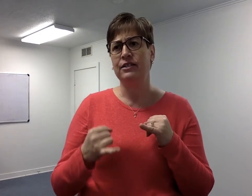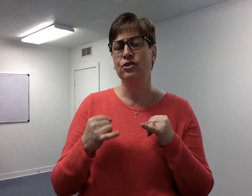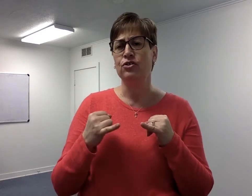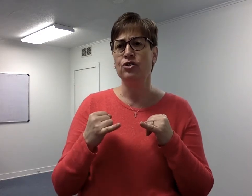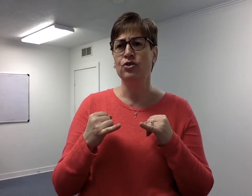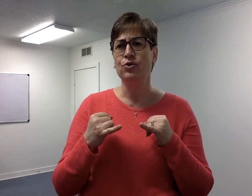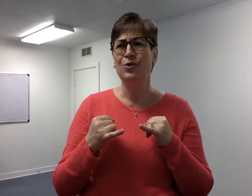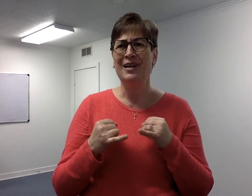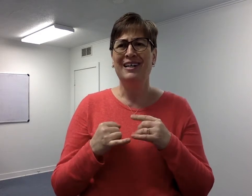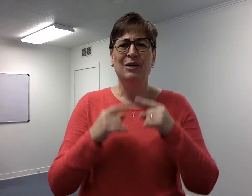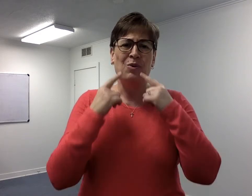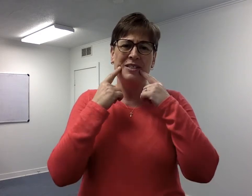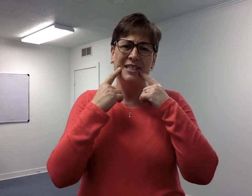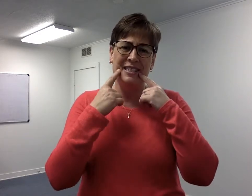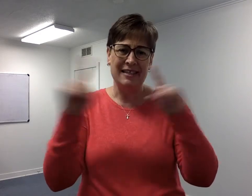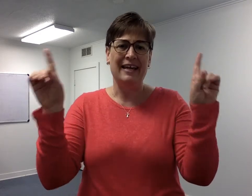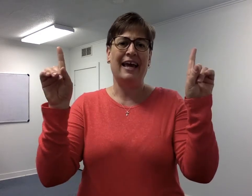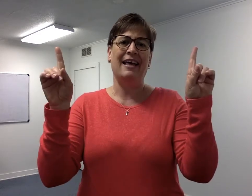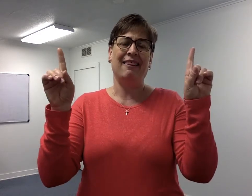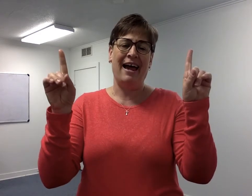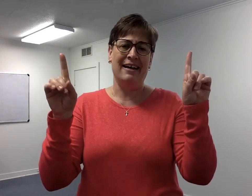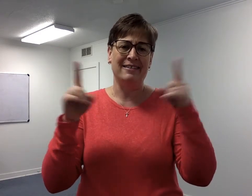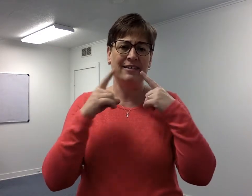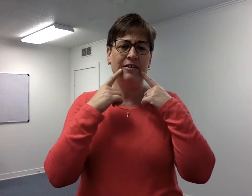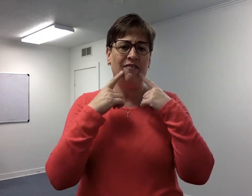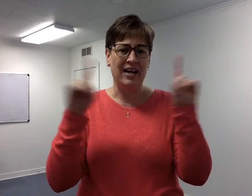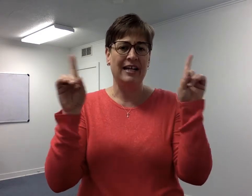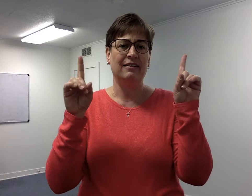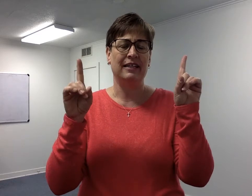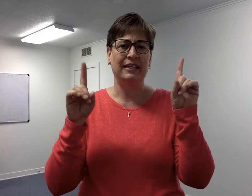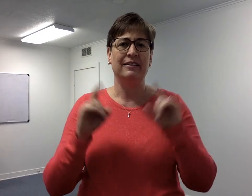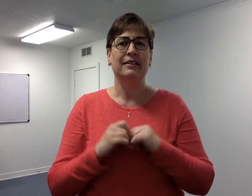to do, whereas this is like at last, finally.